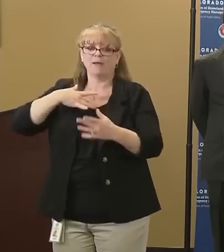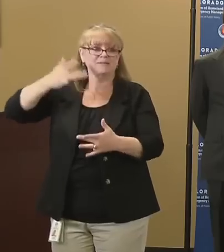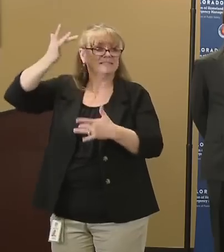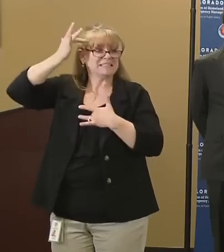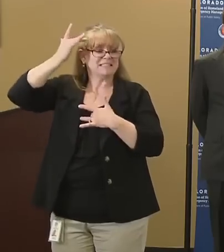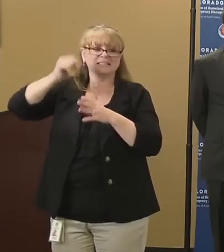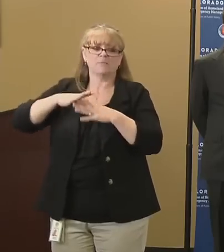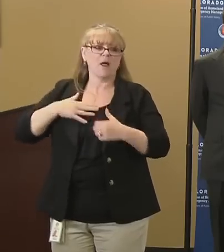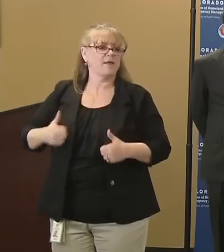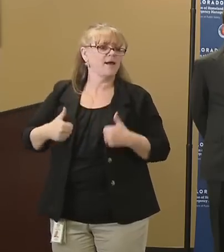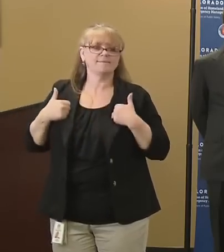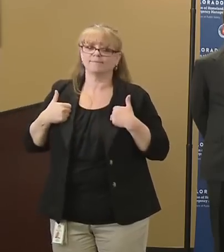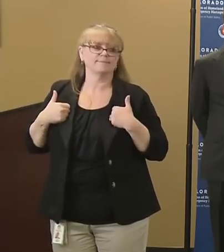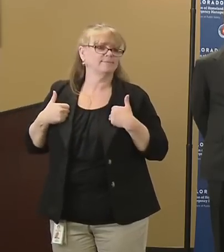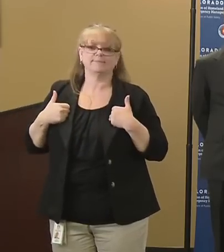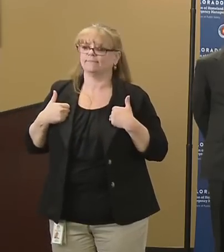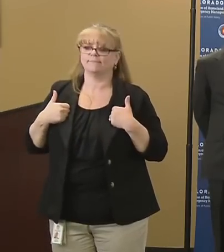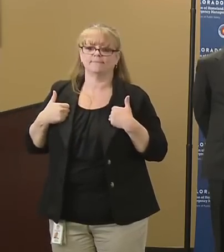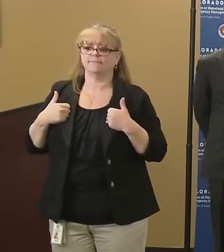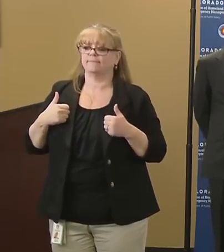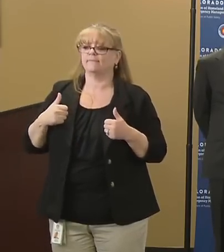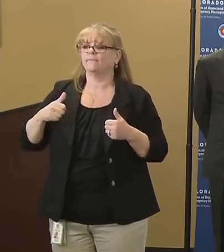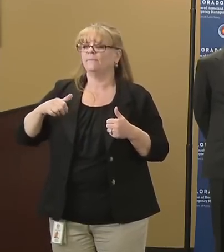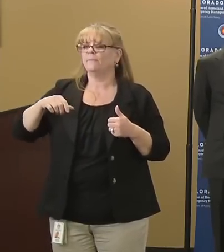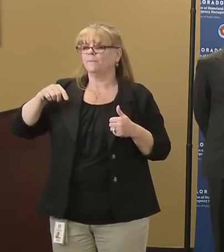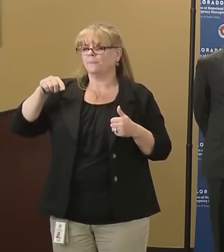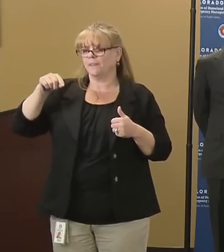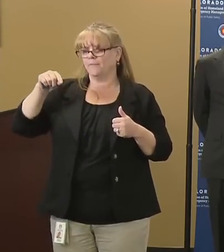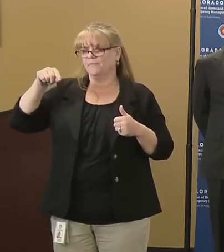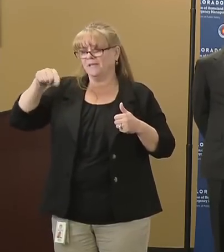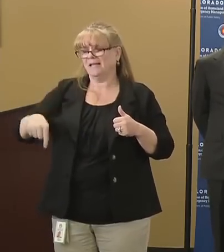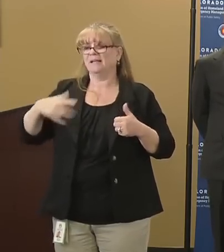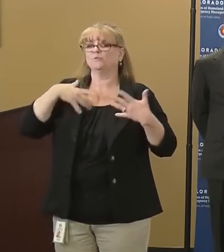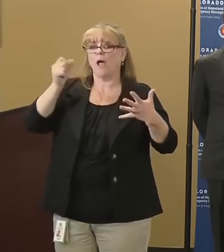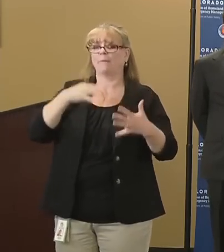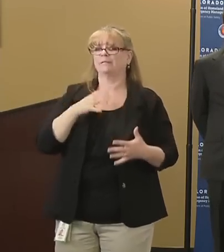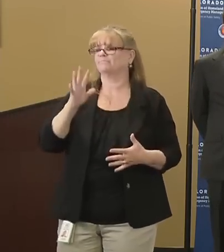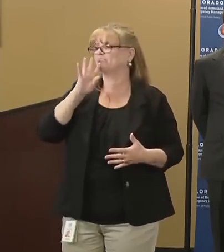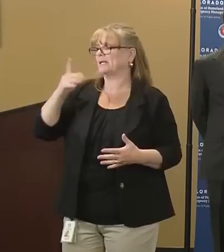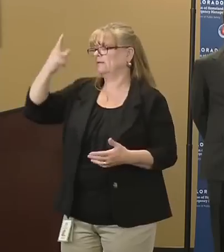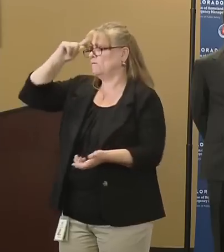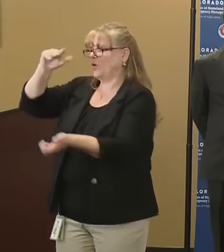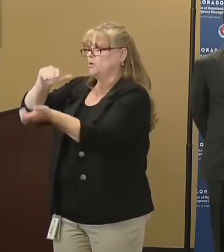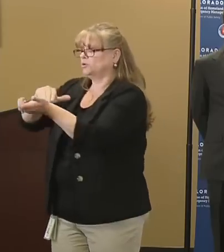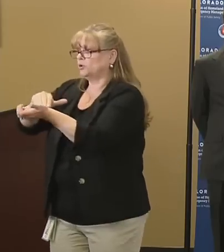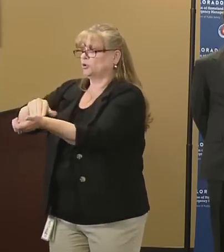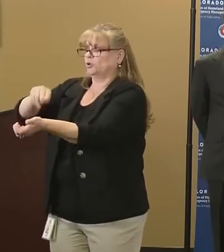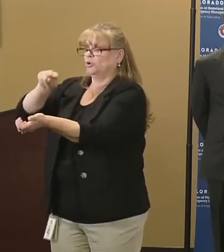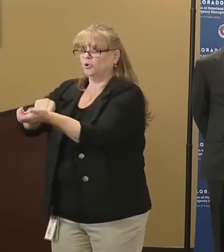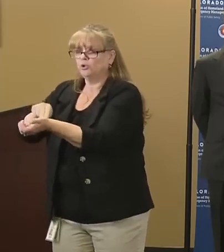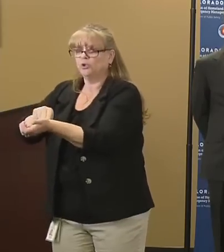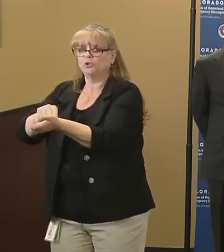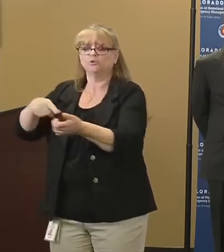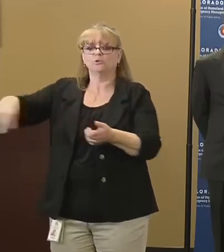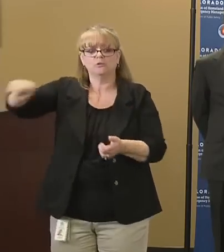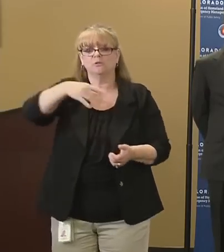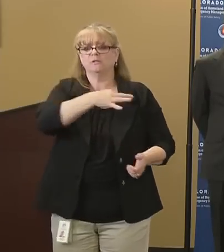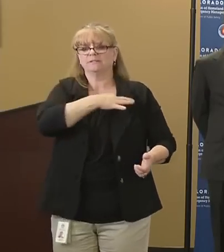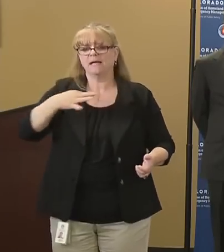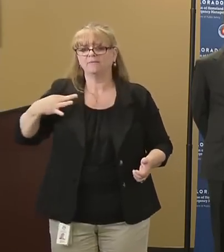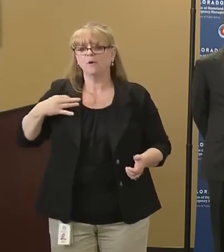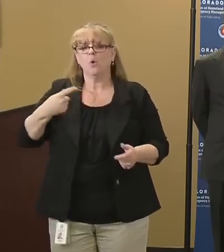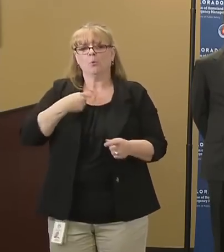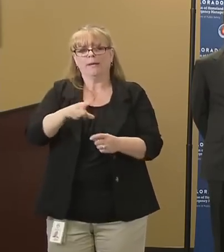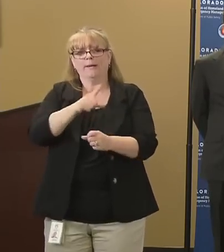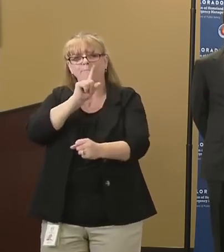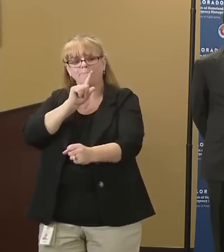healthcare professionals, I want to let you know that we are and will remain relentless in our dedication to provide the best care to our patients.